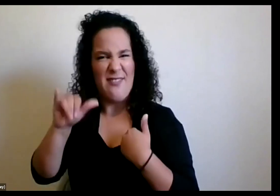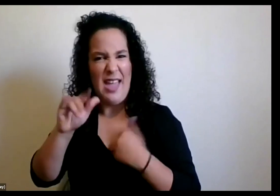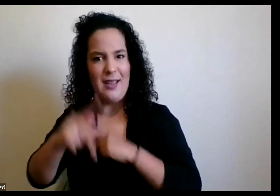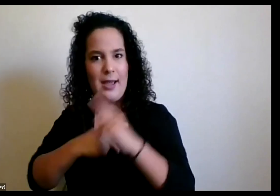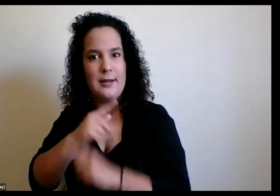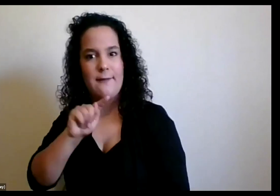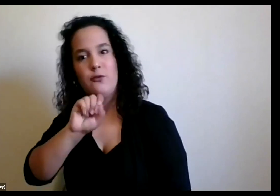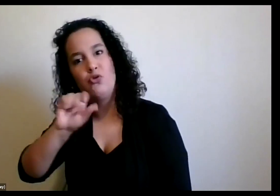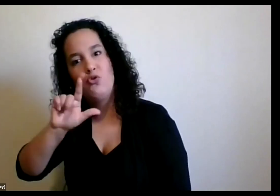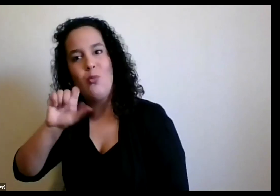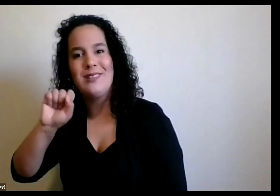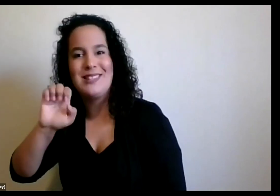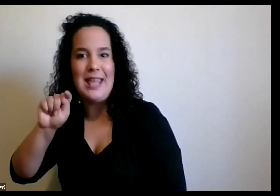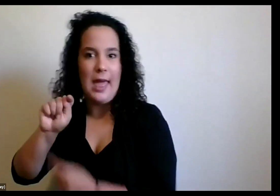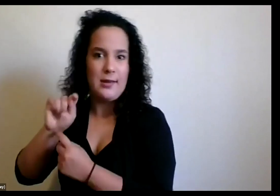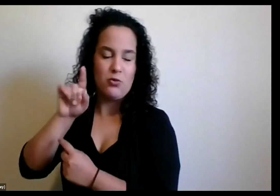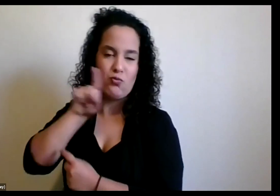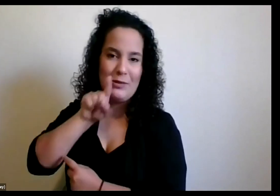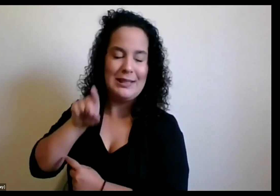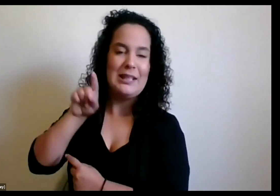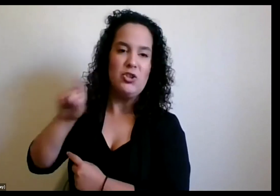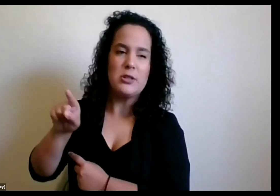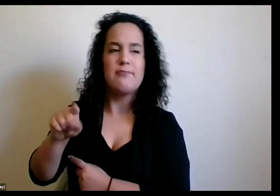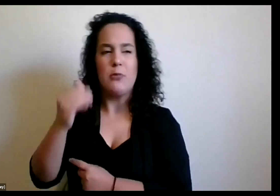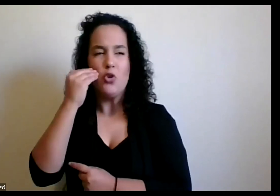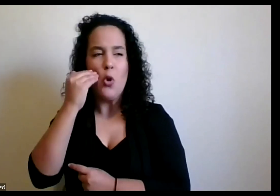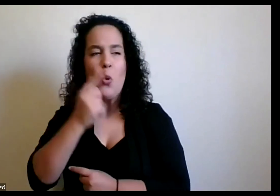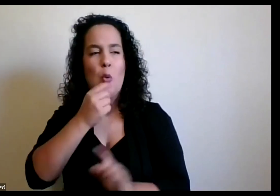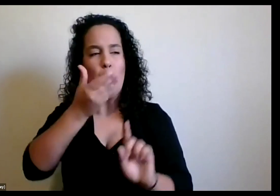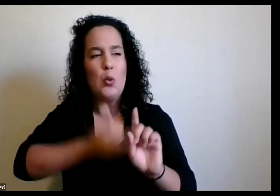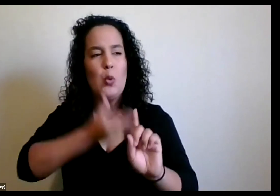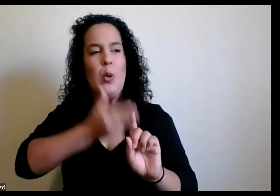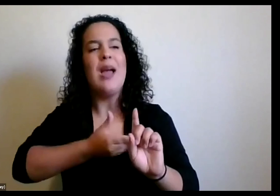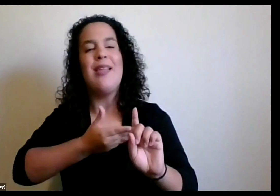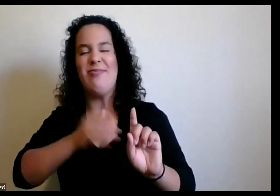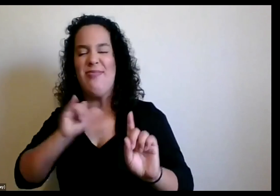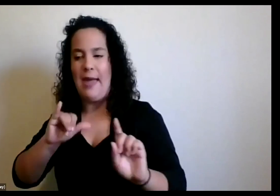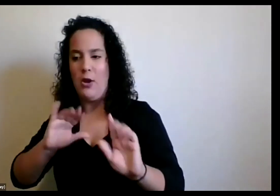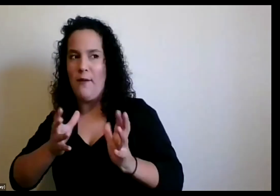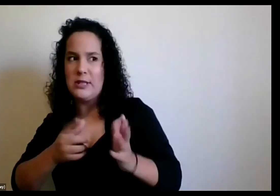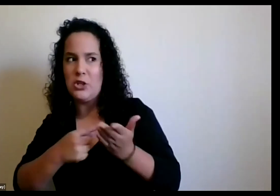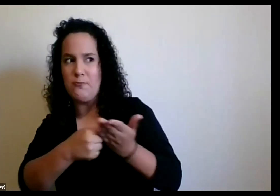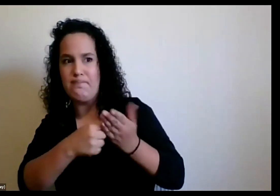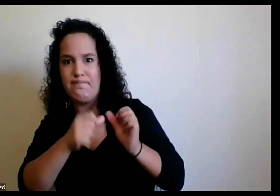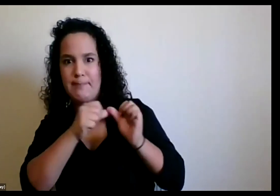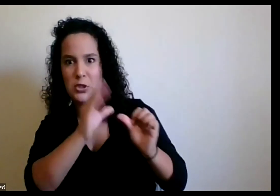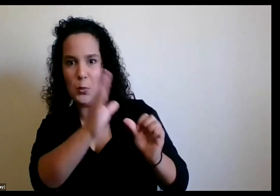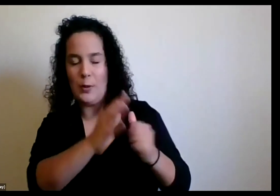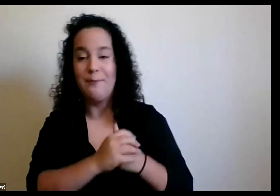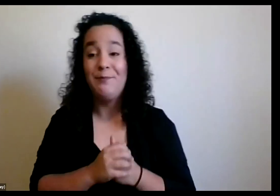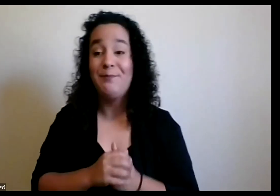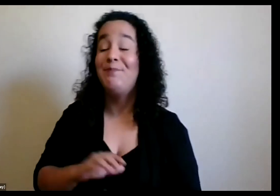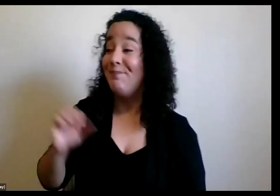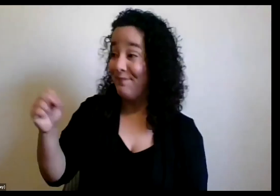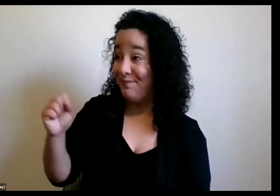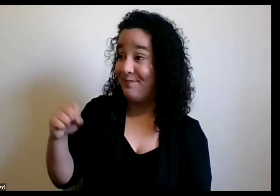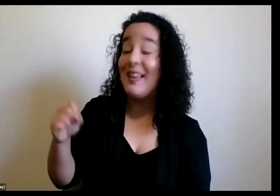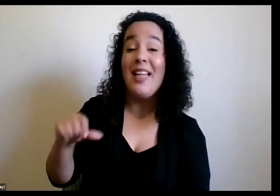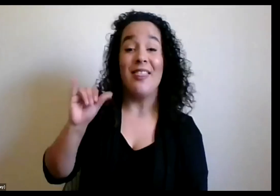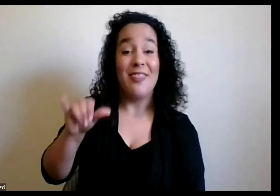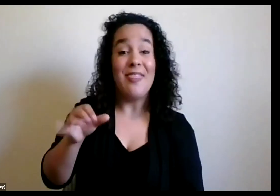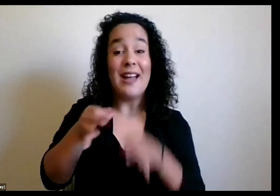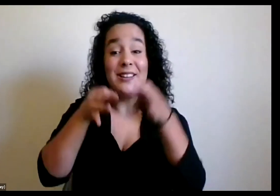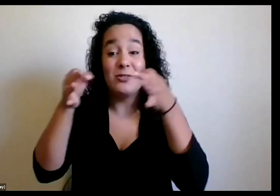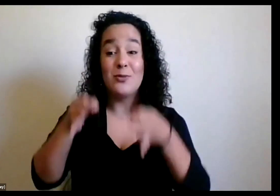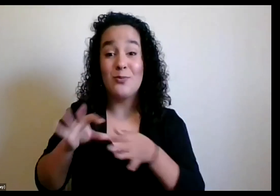communities. Great, great. Well, I know that so many folks on this call who've been exposed to just the description of the research are going to